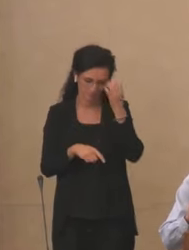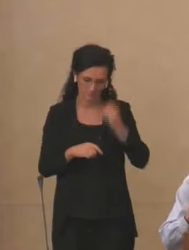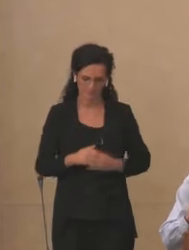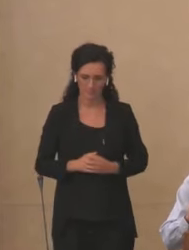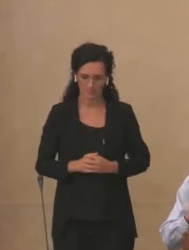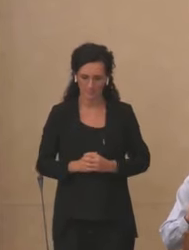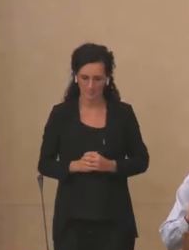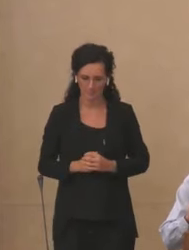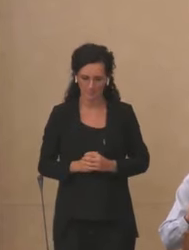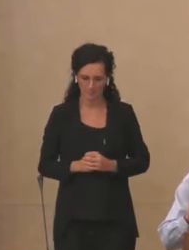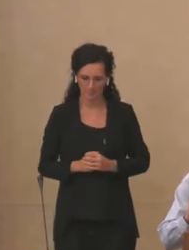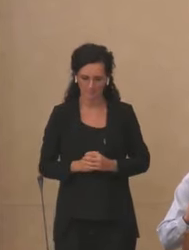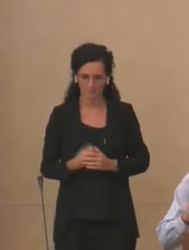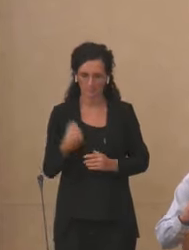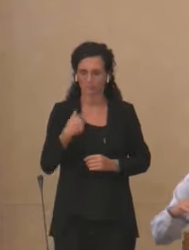99.96 recovery,